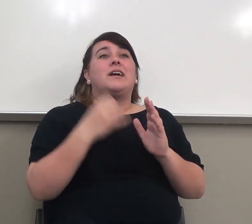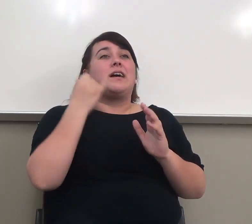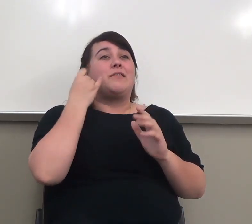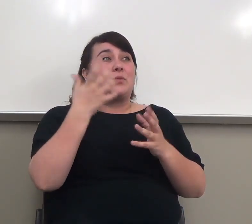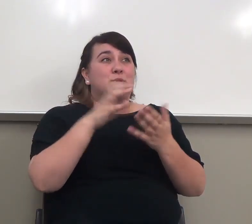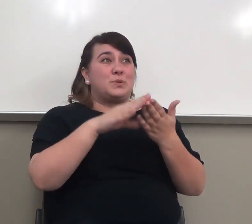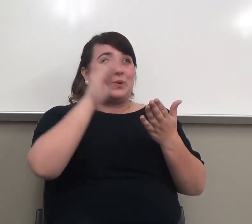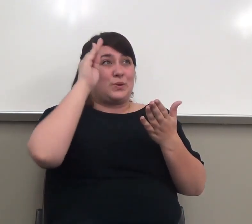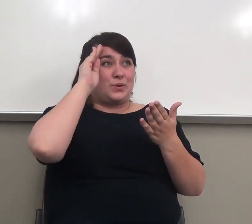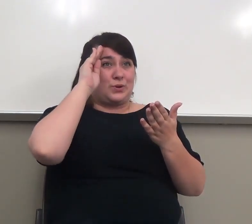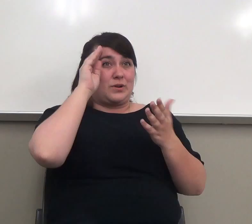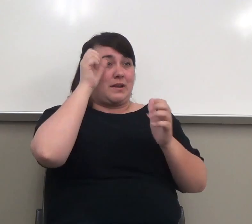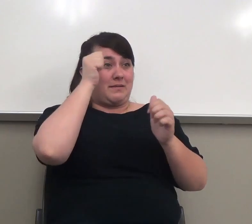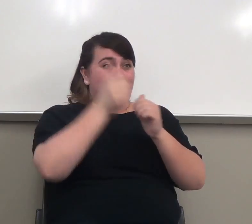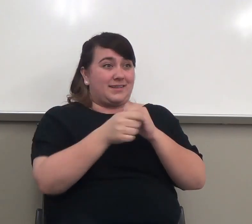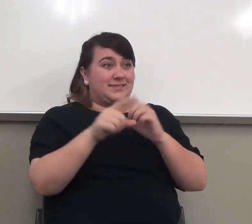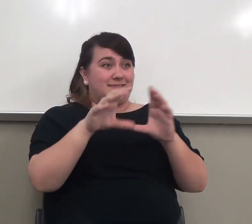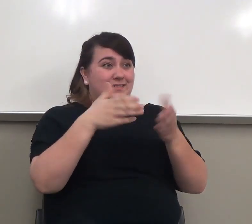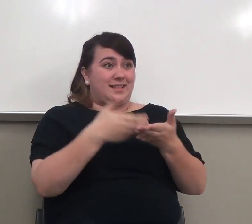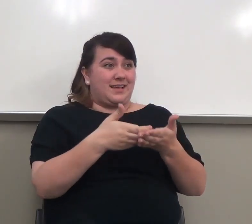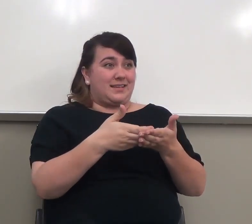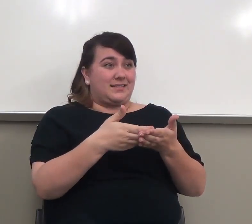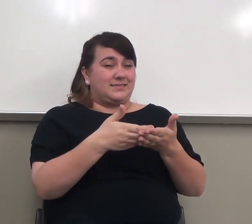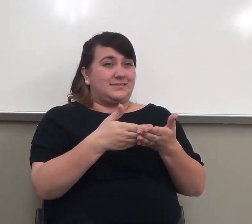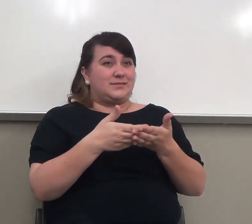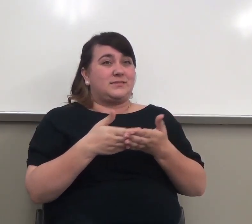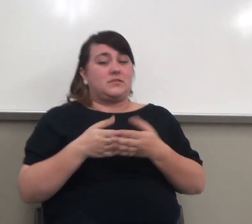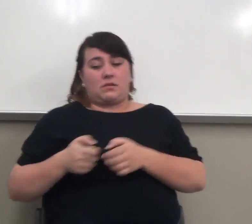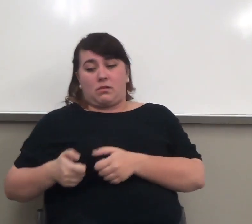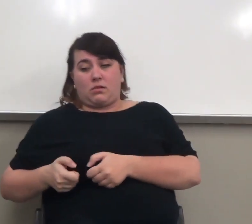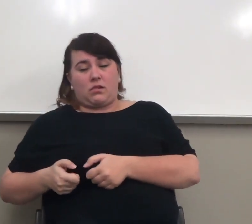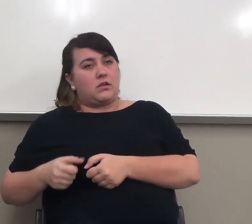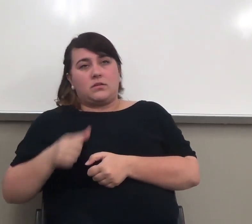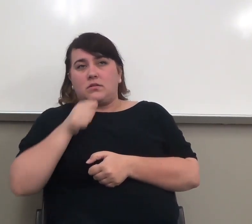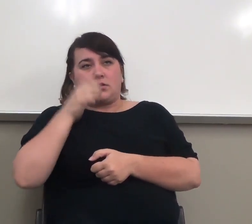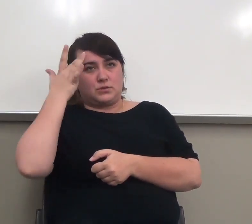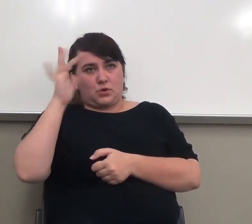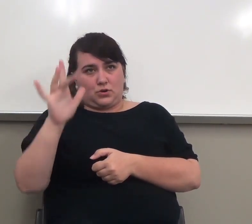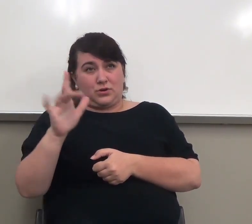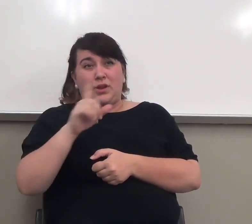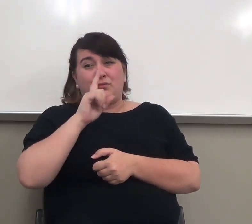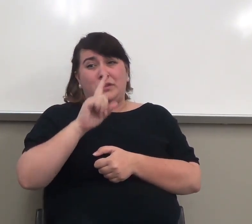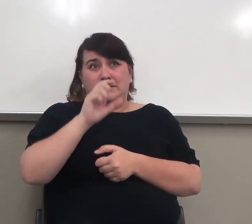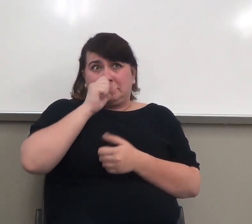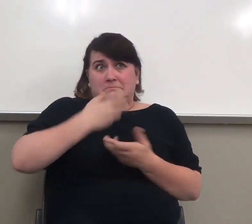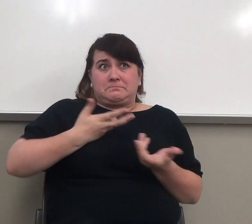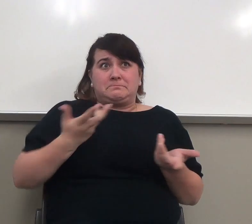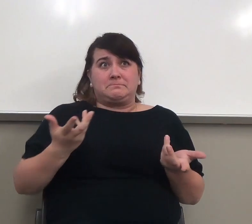learn and pass, and it's also just plain disrespectful. So if I see cell